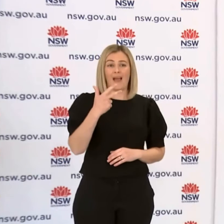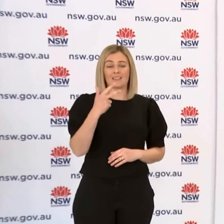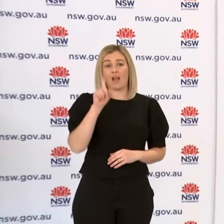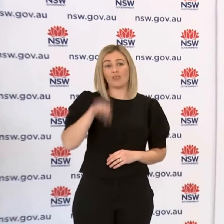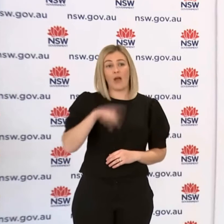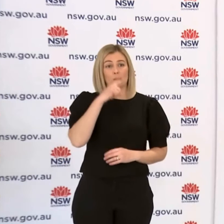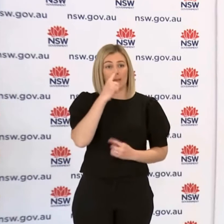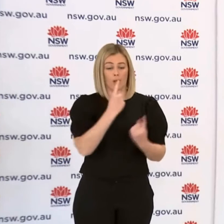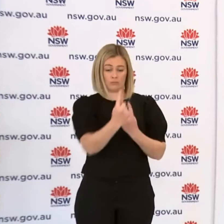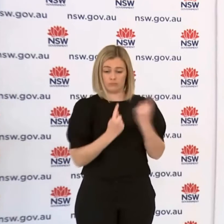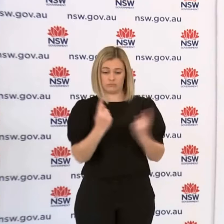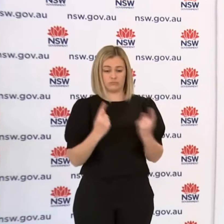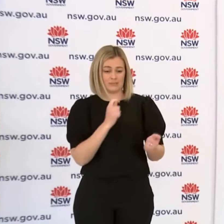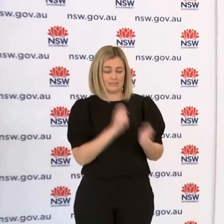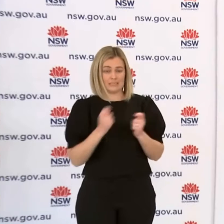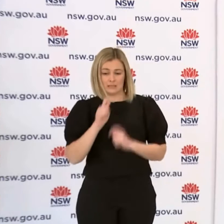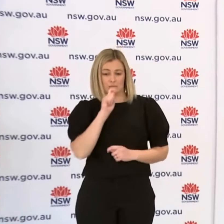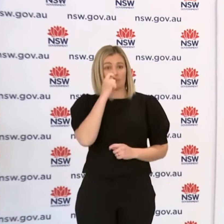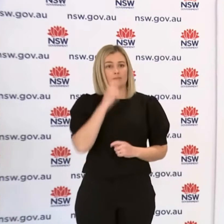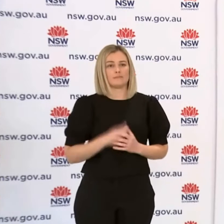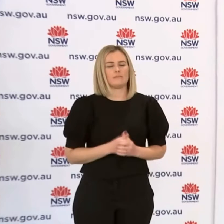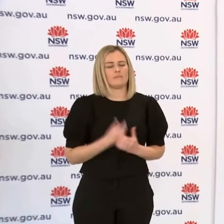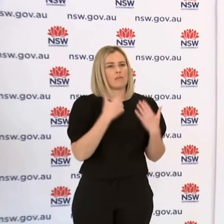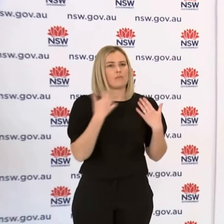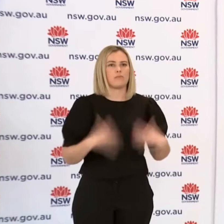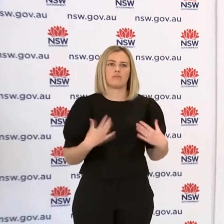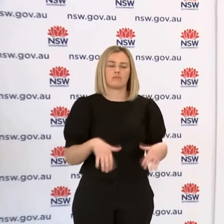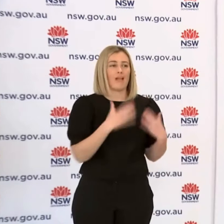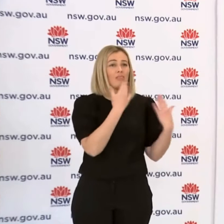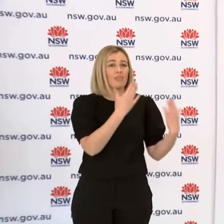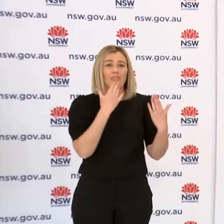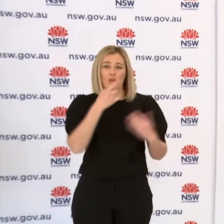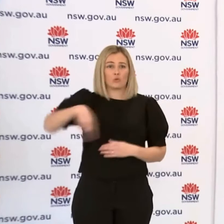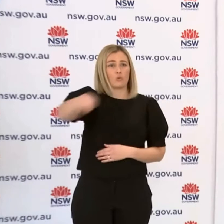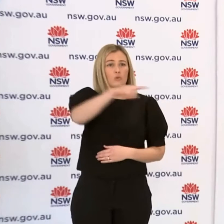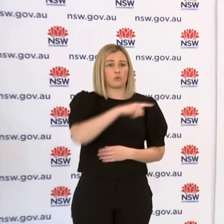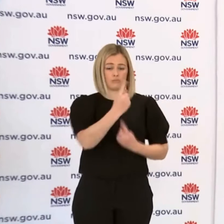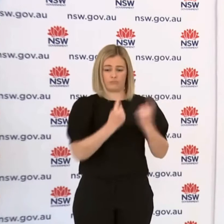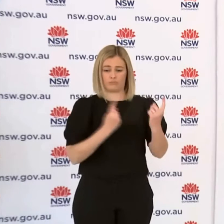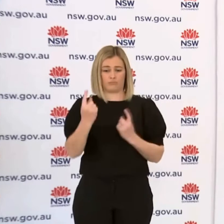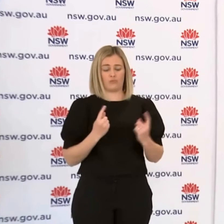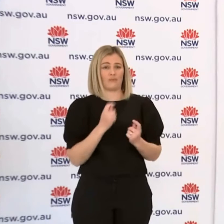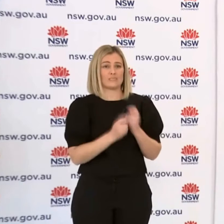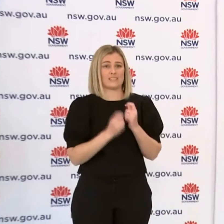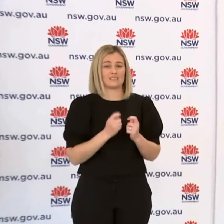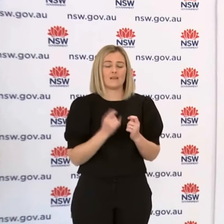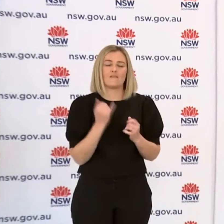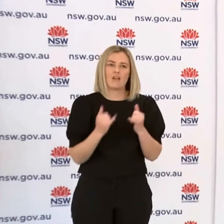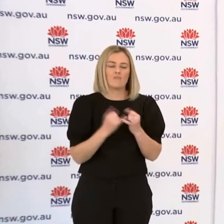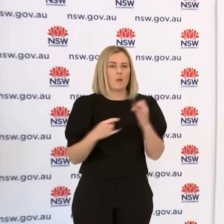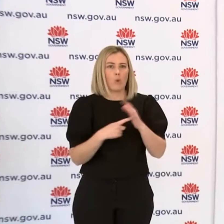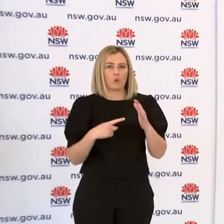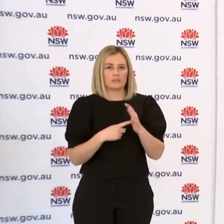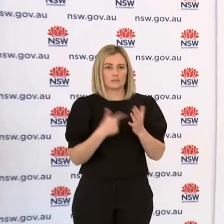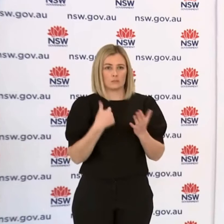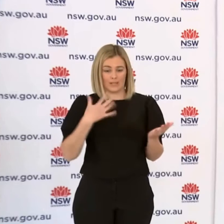108,449 tests to 8 p.m. last night. I want to thank the community. I mean, the community coming out for those tests is essential for our health team to be able